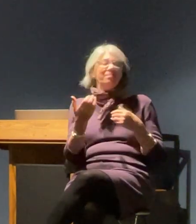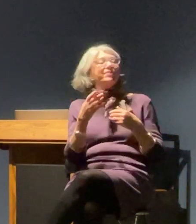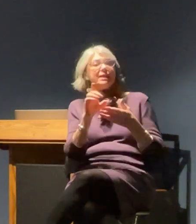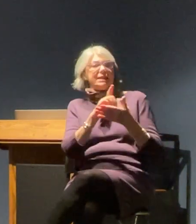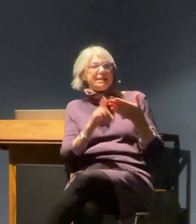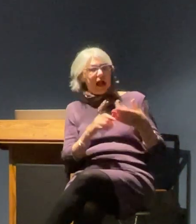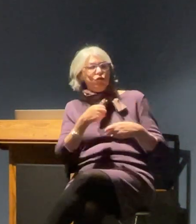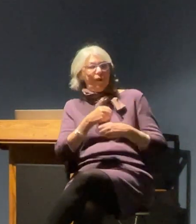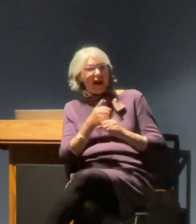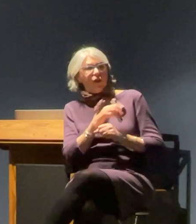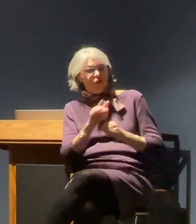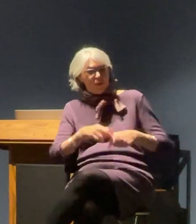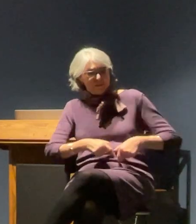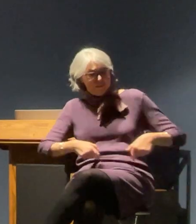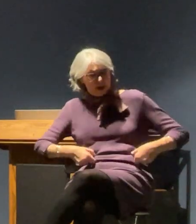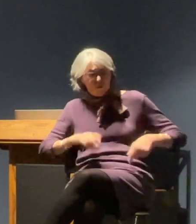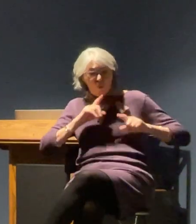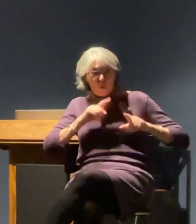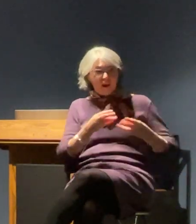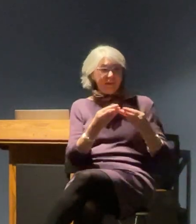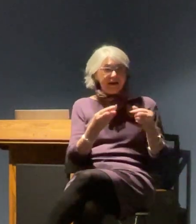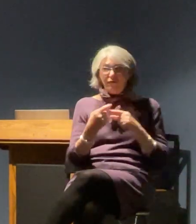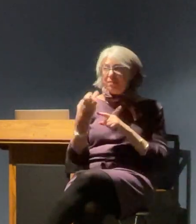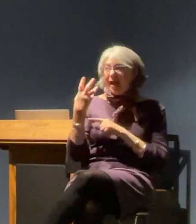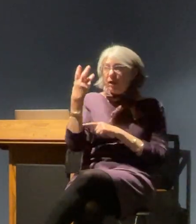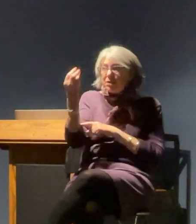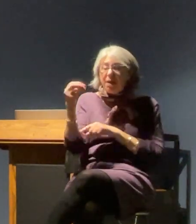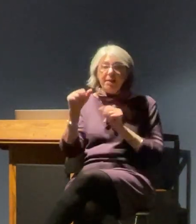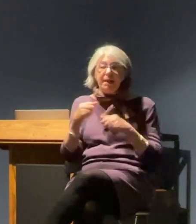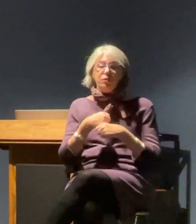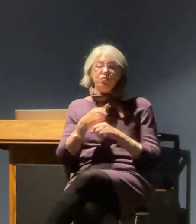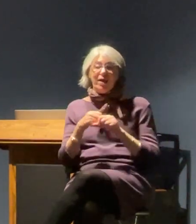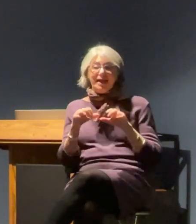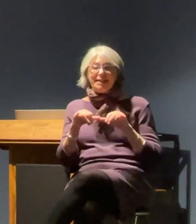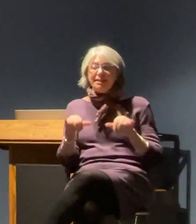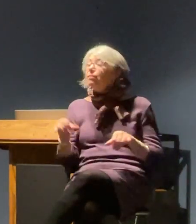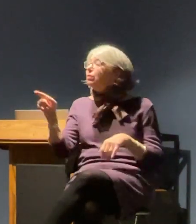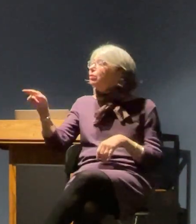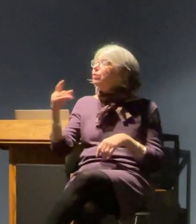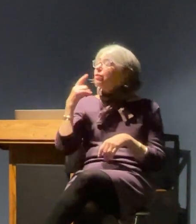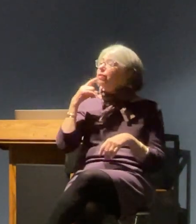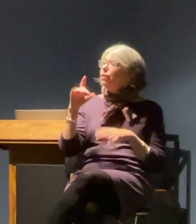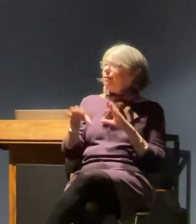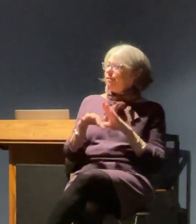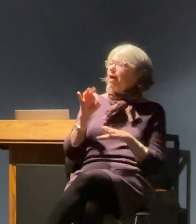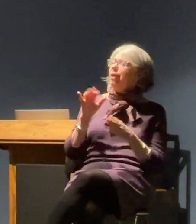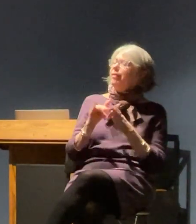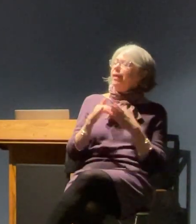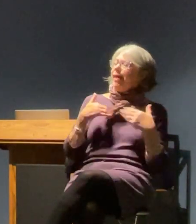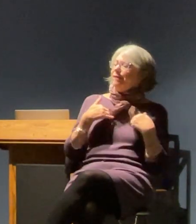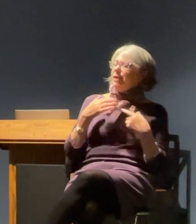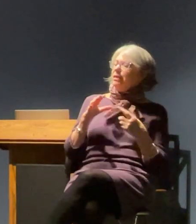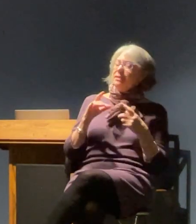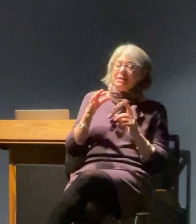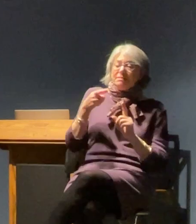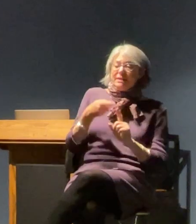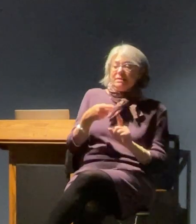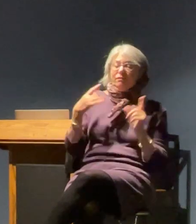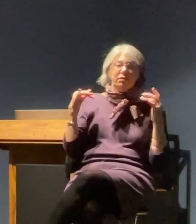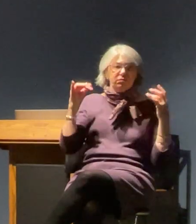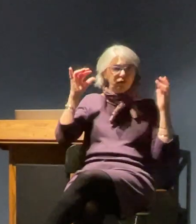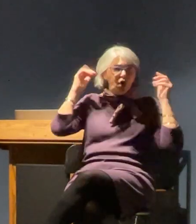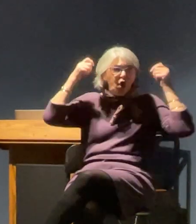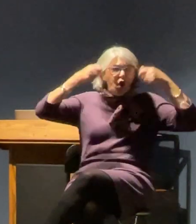designer creating those belts, ordering the materials from outside, and then being able to create a system behind it. Did you find that having a particular hoodie or a